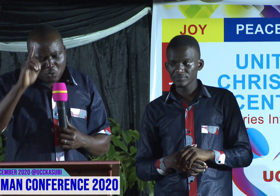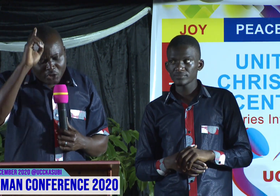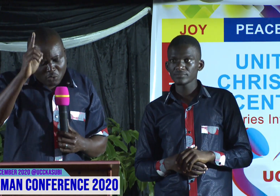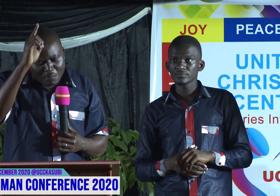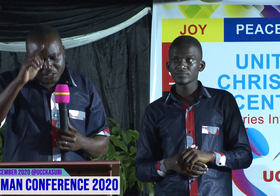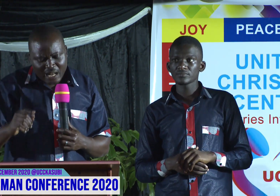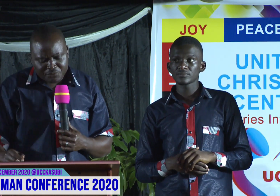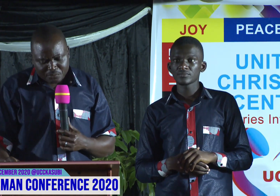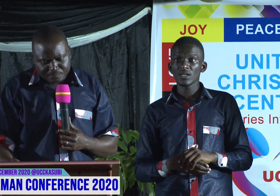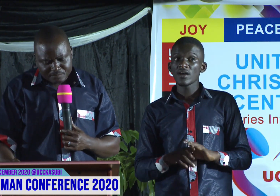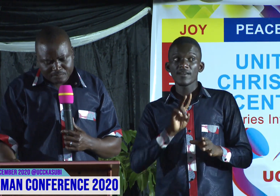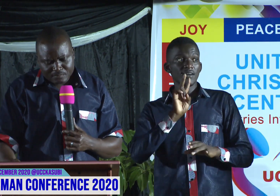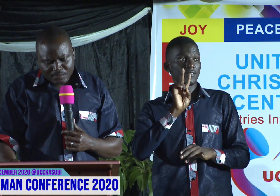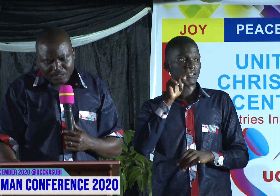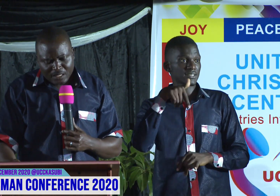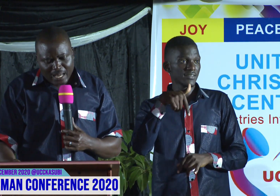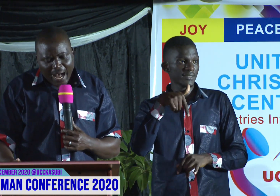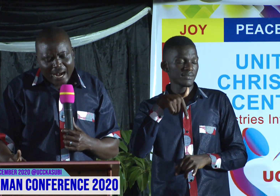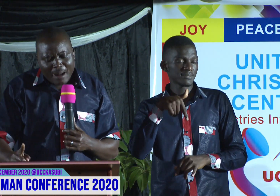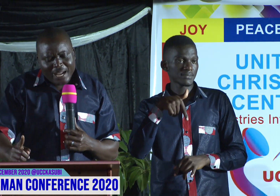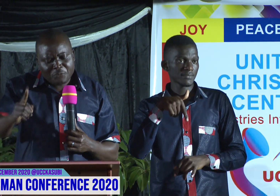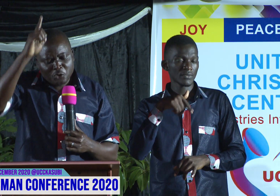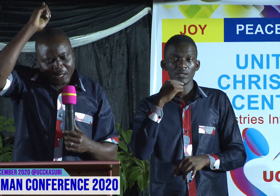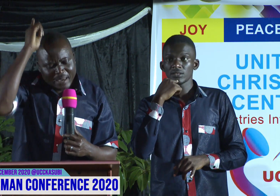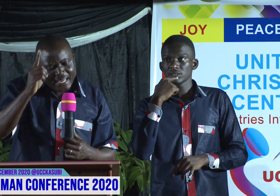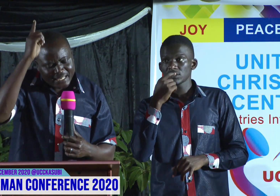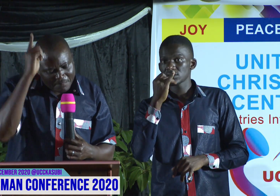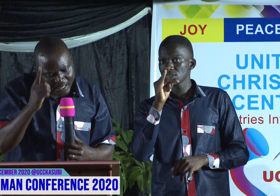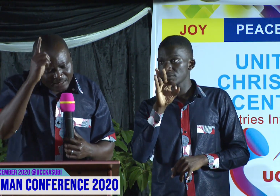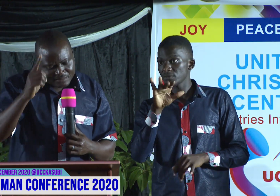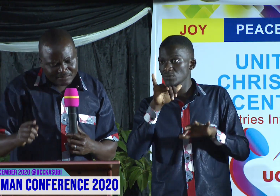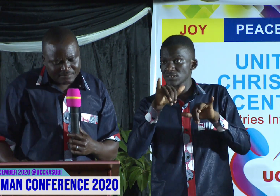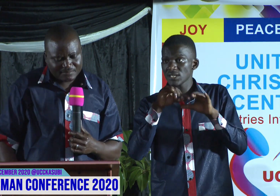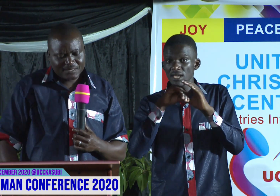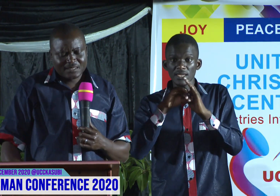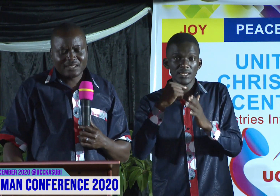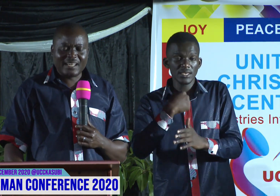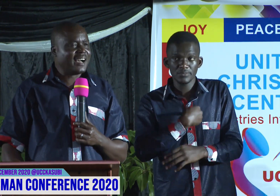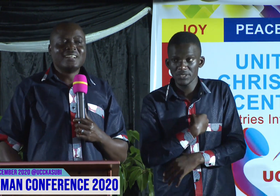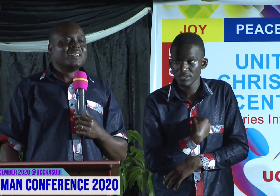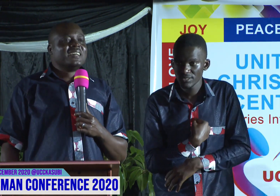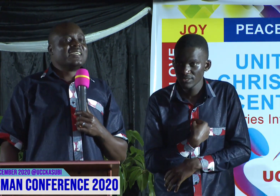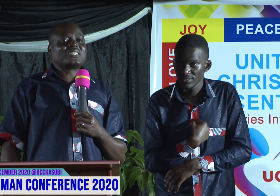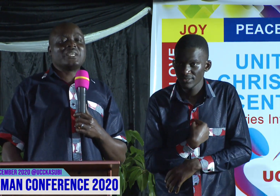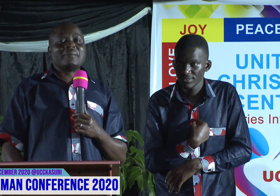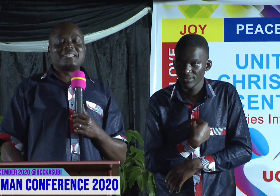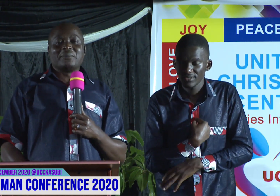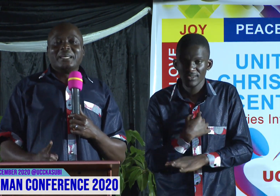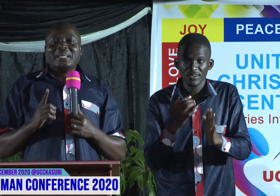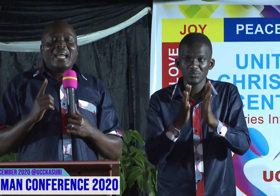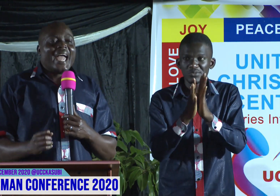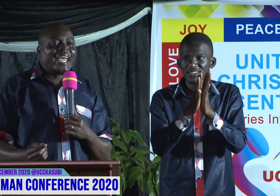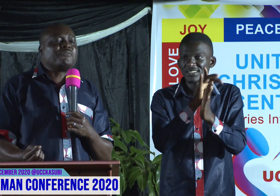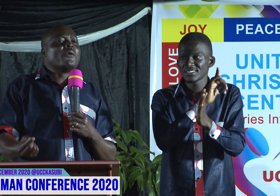parts. Mulunyiro lwa musanvu. In verse 7. Agamba, if you remain in me. Agamba, we munasigala munze. Yes,